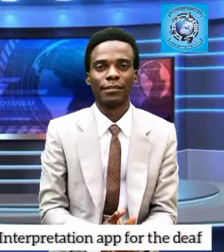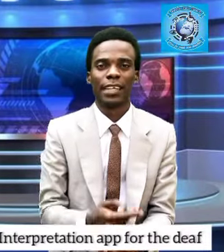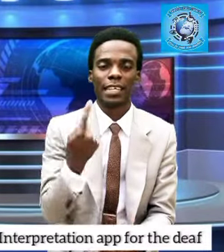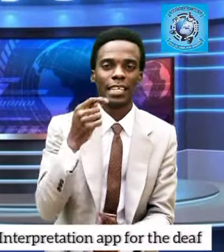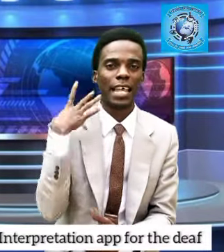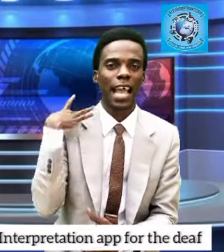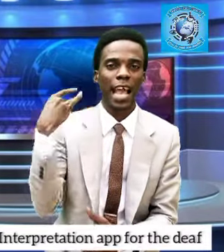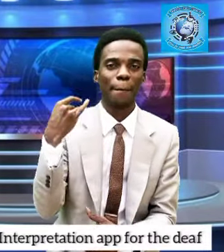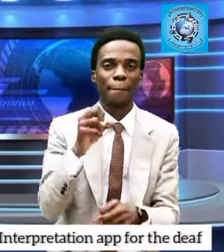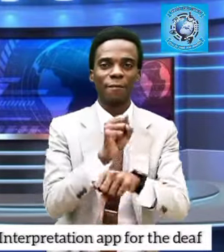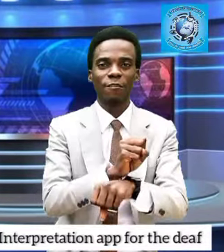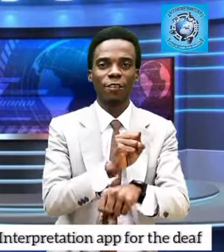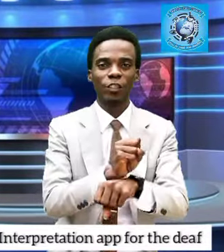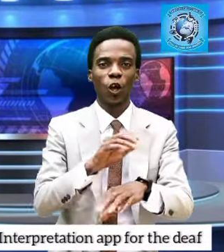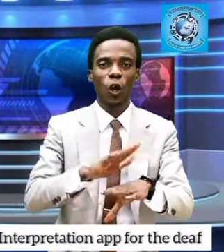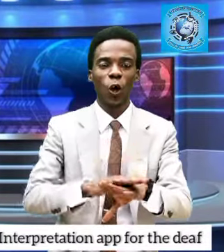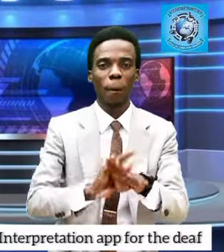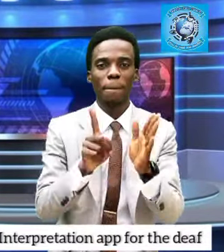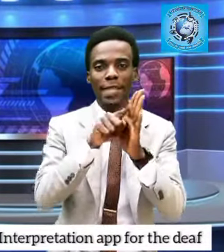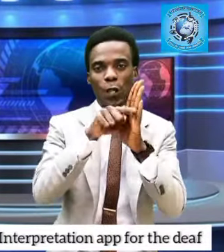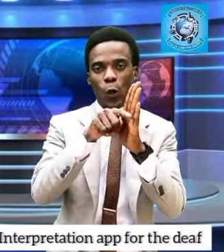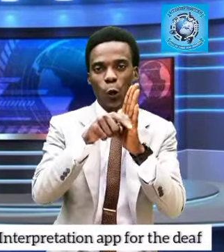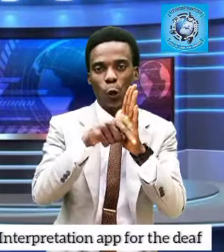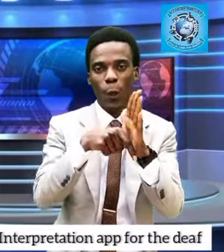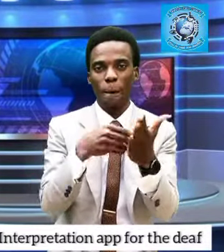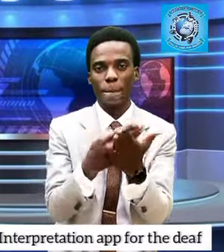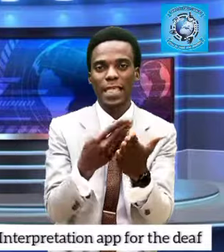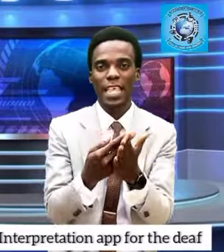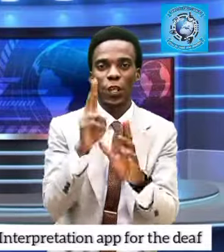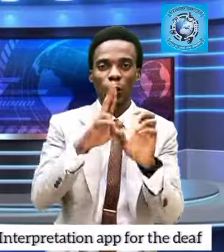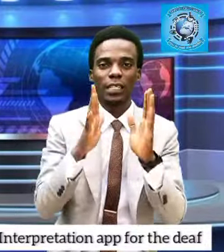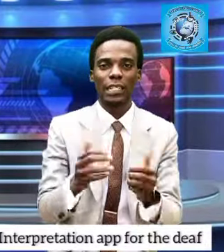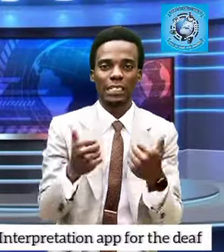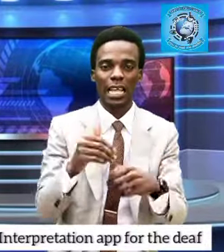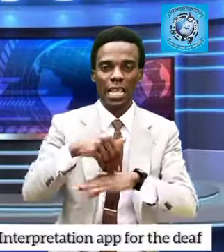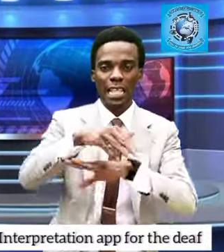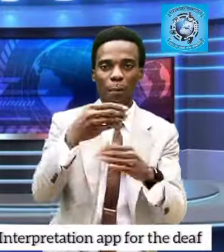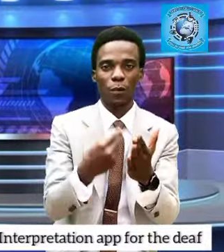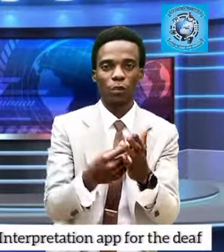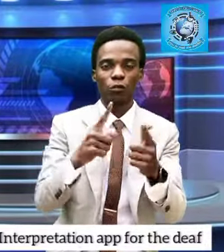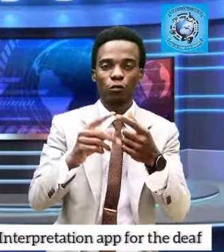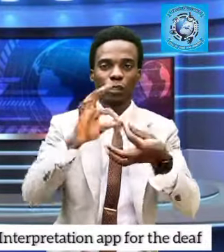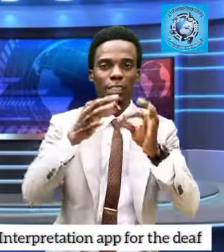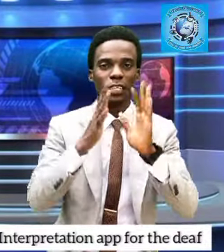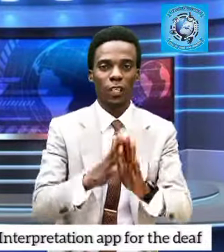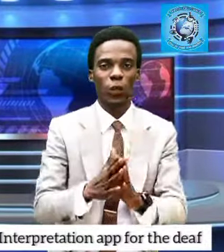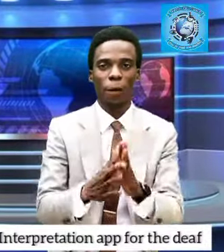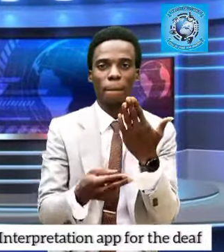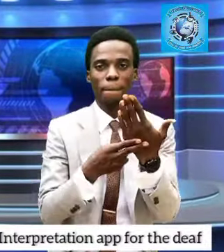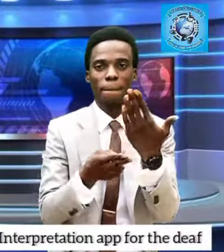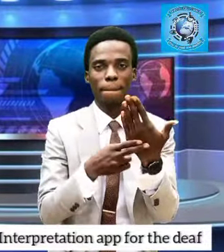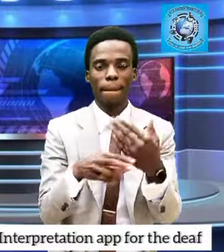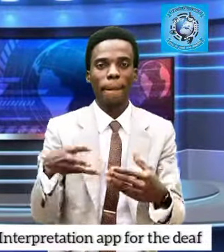the app functions on per seconds billing. Users can credit money to transistors wallet,